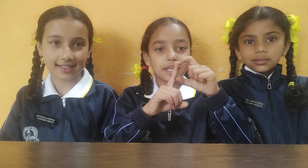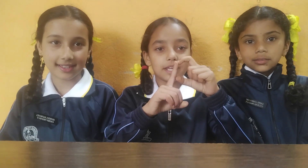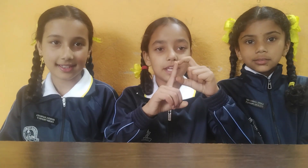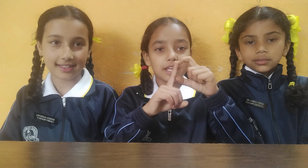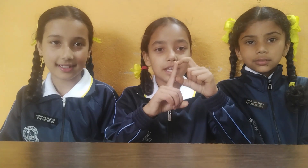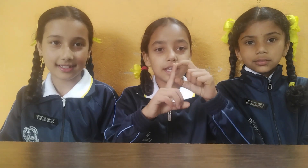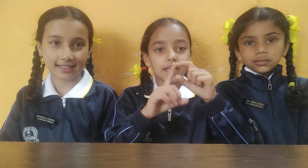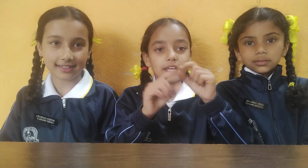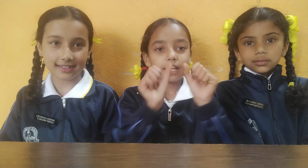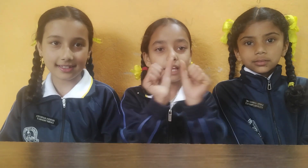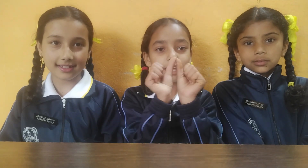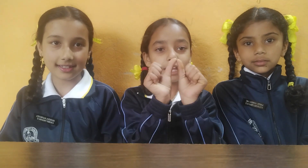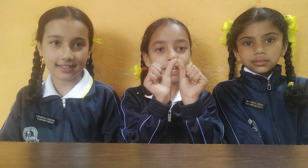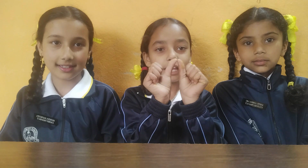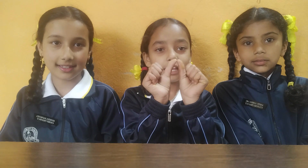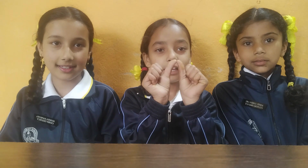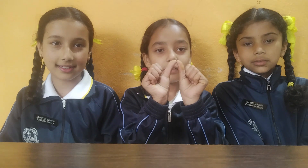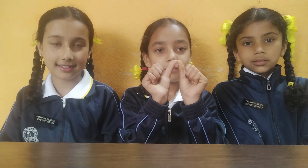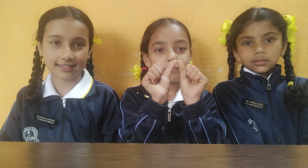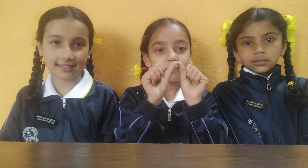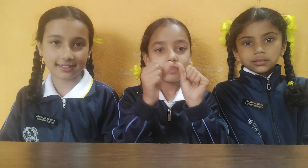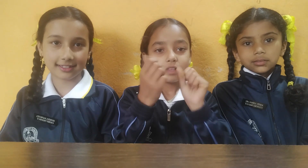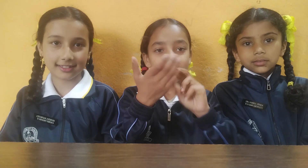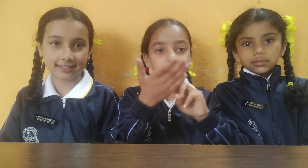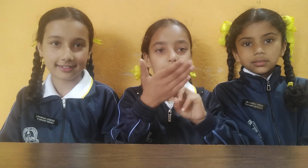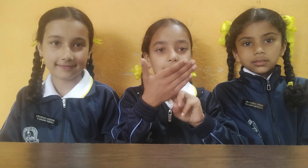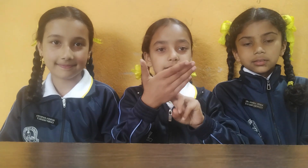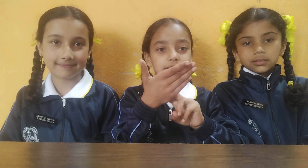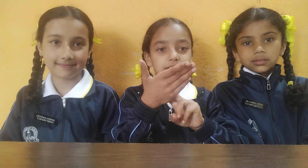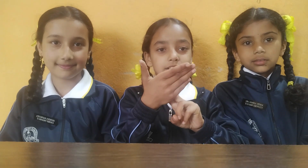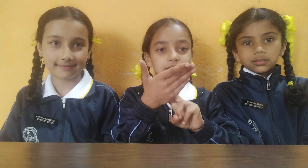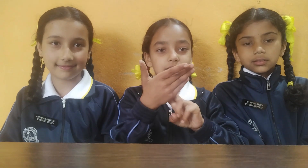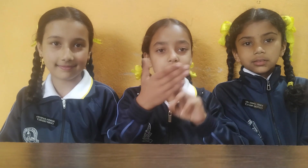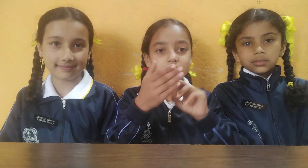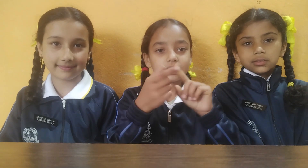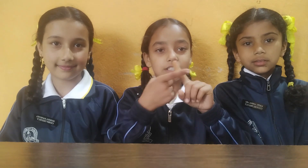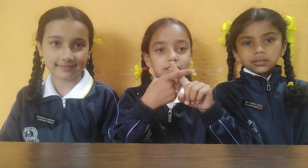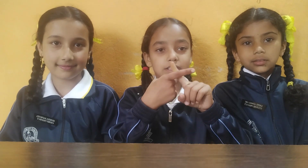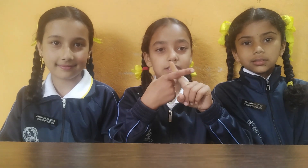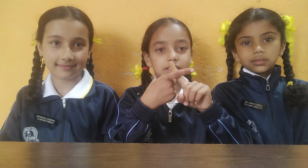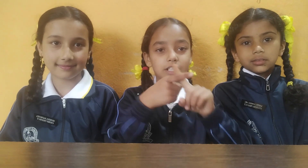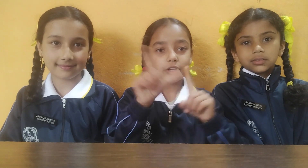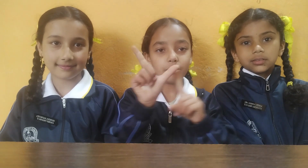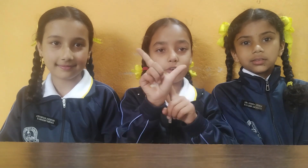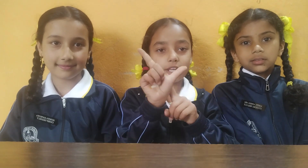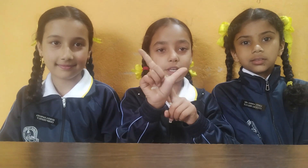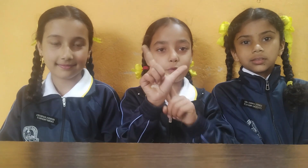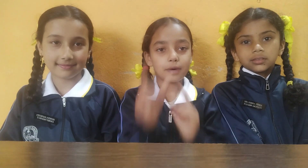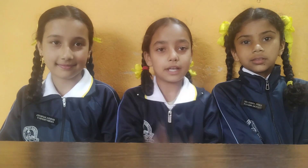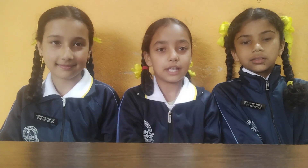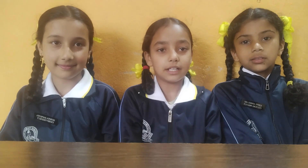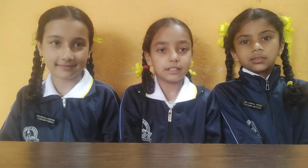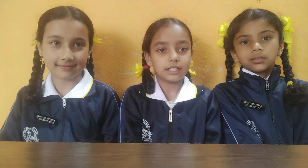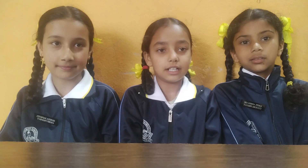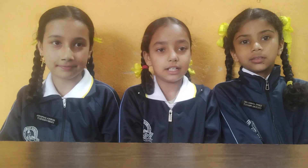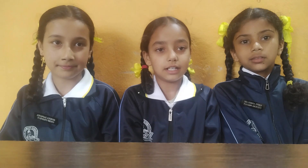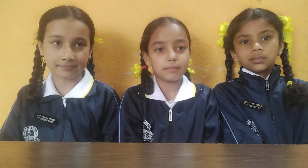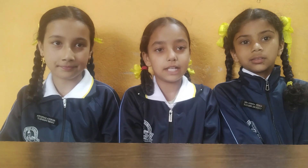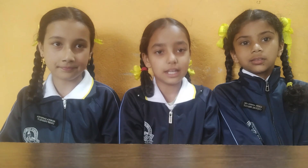a n e y new bunny my